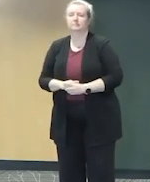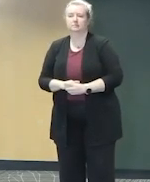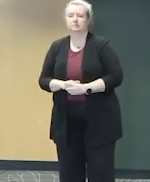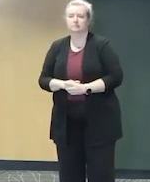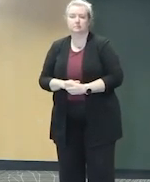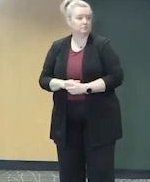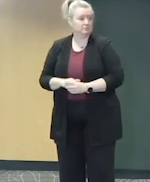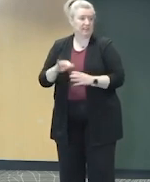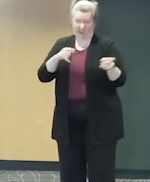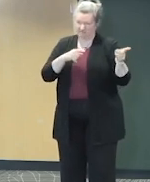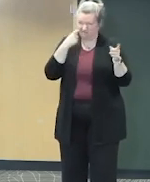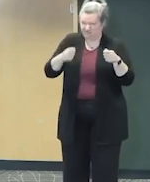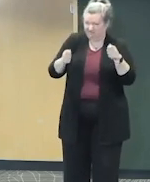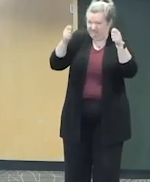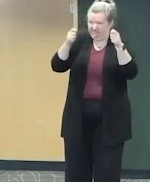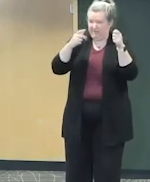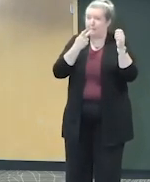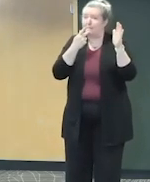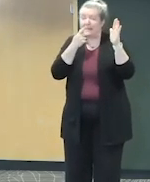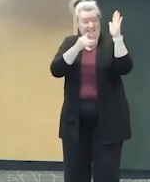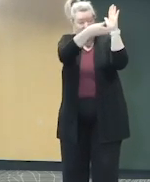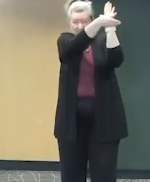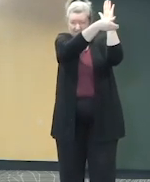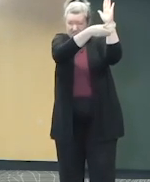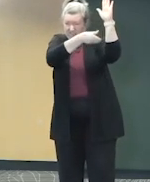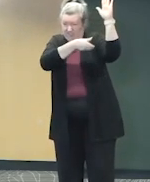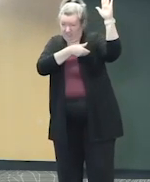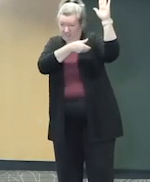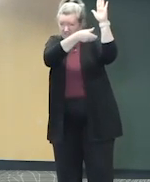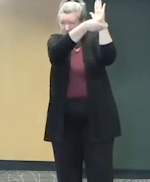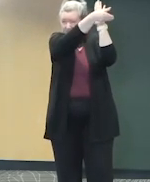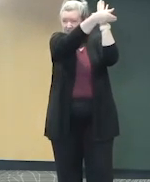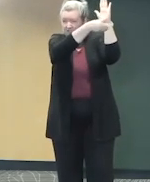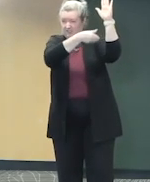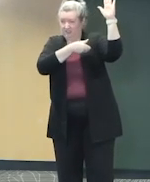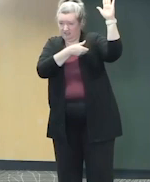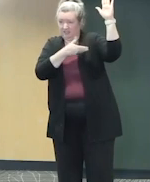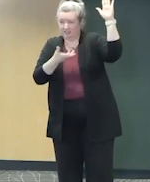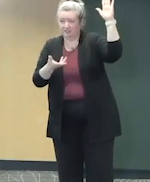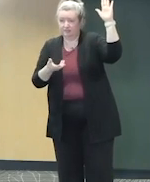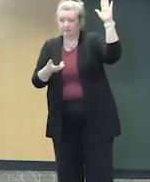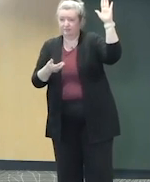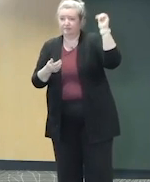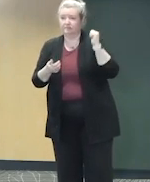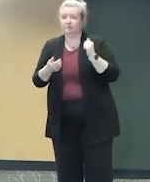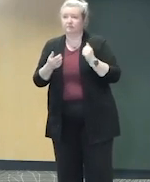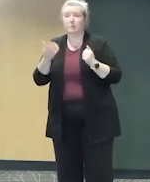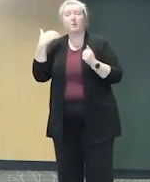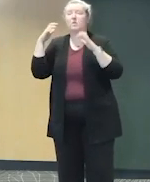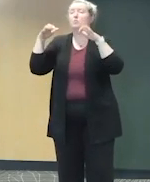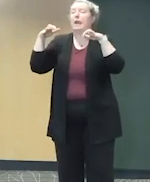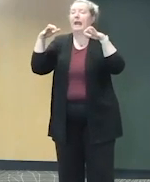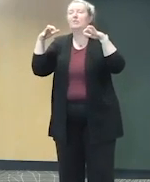the map, sort of more central into the southwestern part of the state, could change from just rain to a wintry